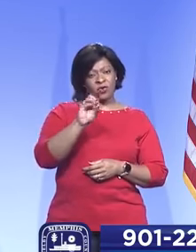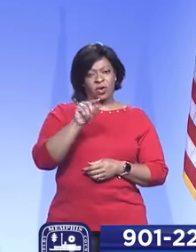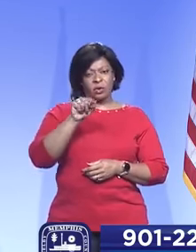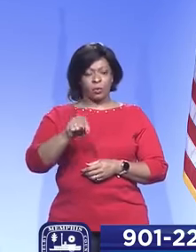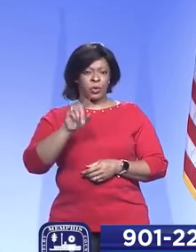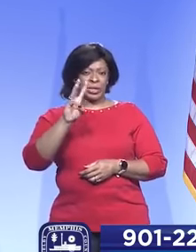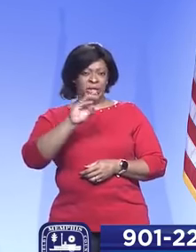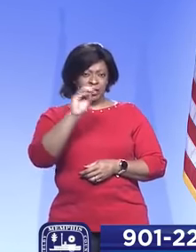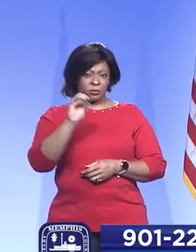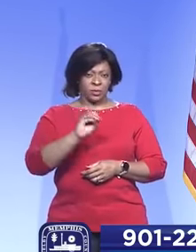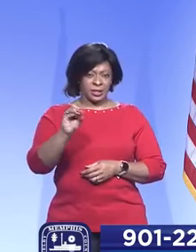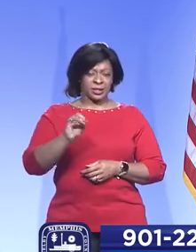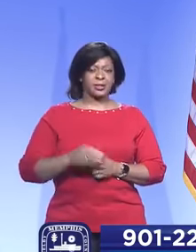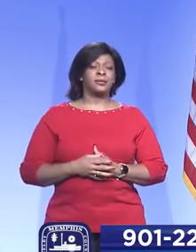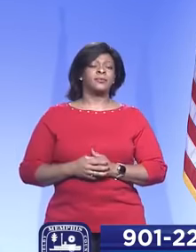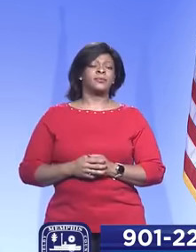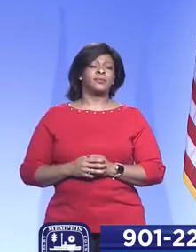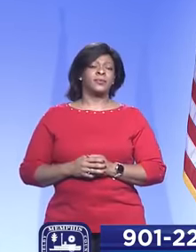40.6%,